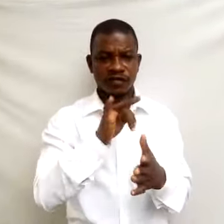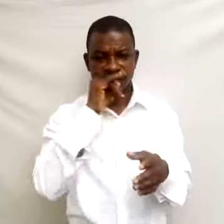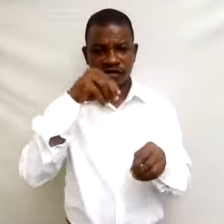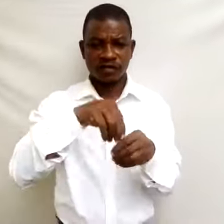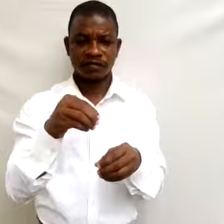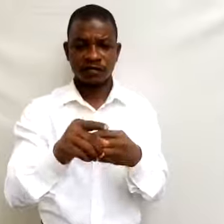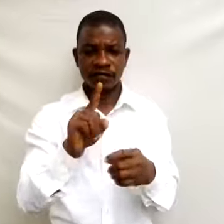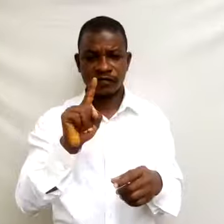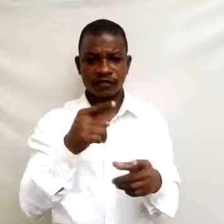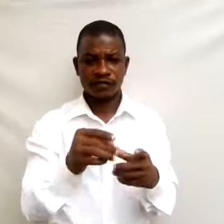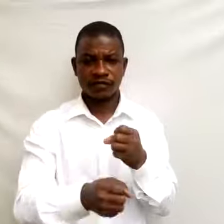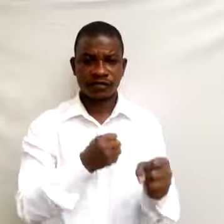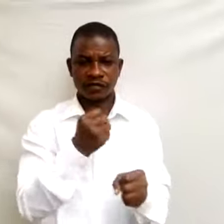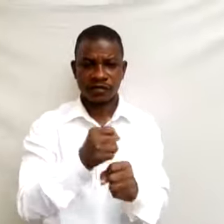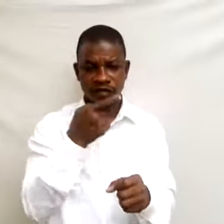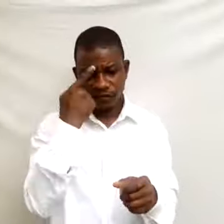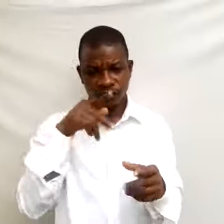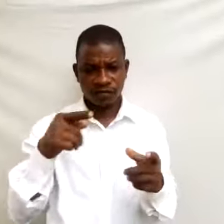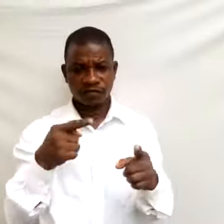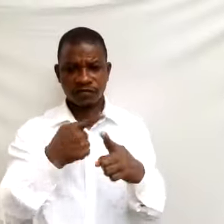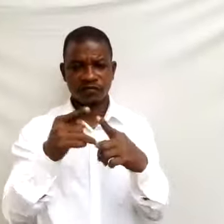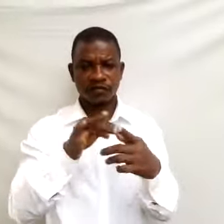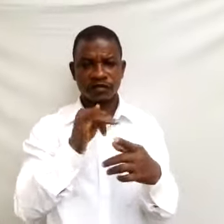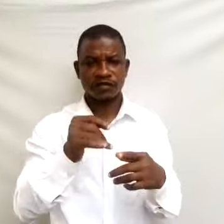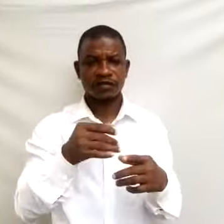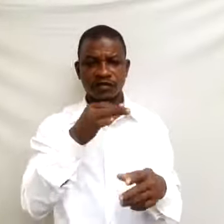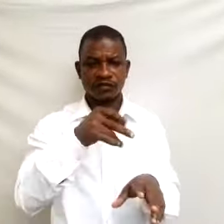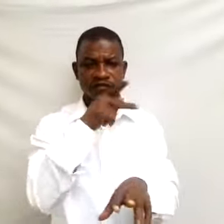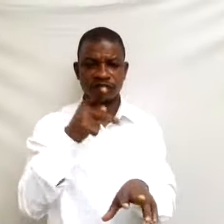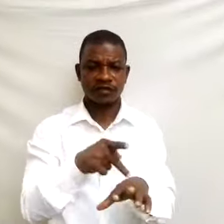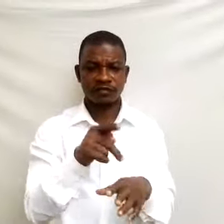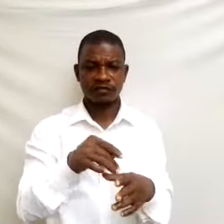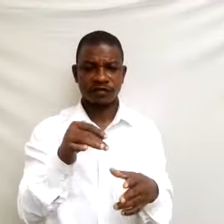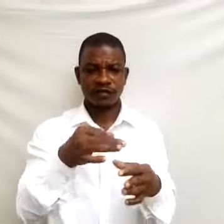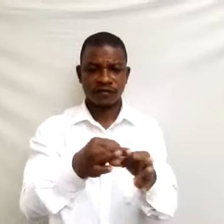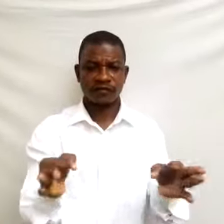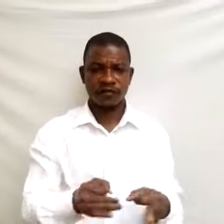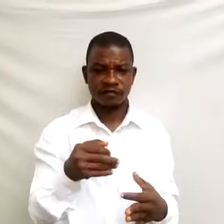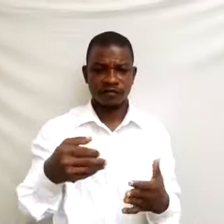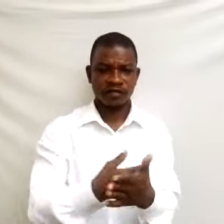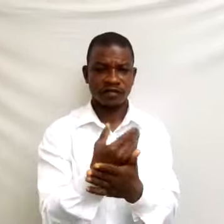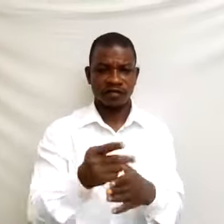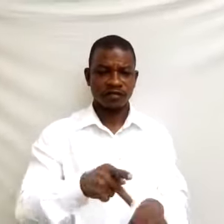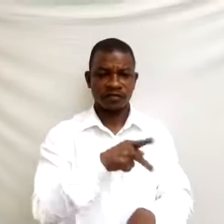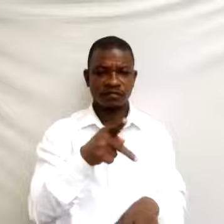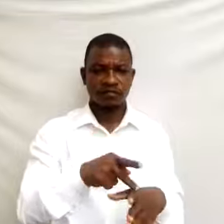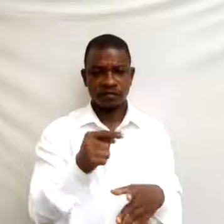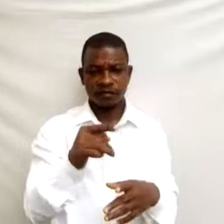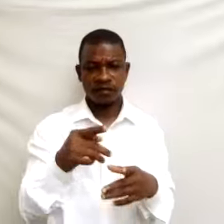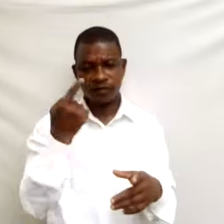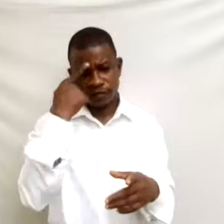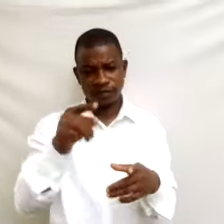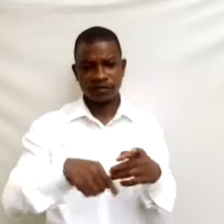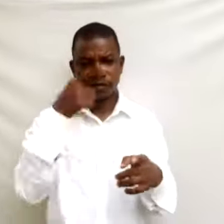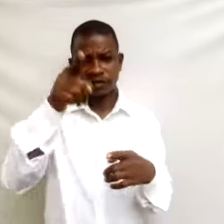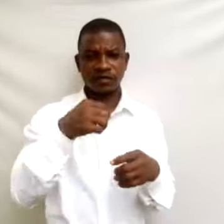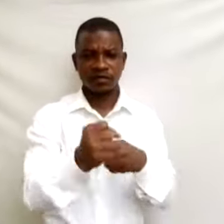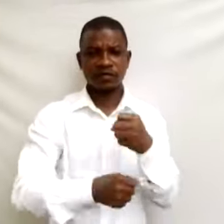year plus the principal forms the new principal for the next year, thus